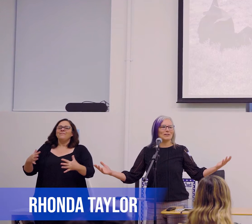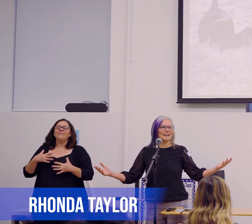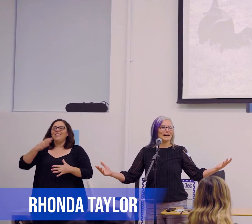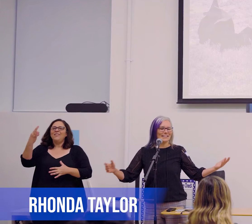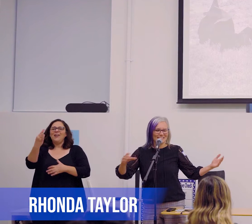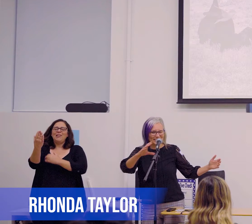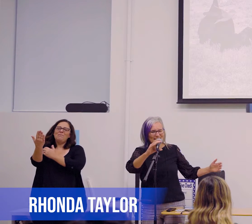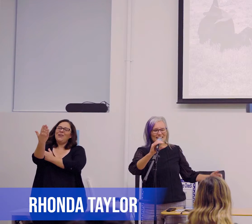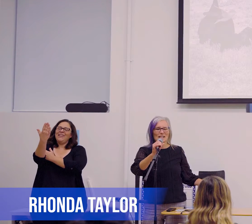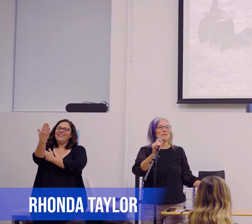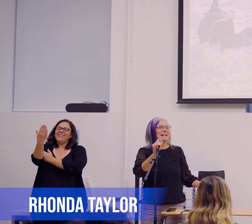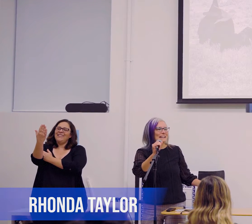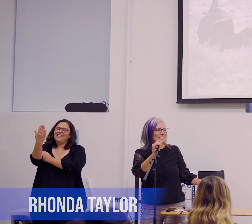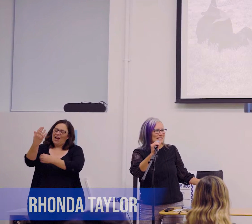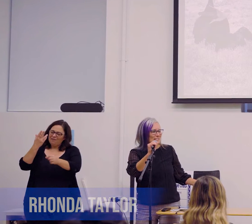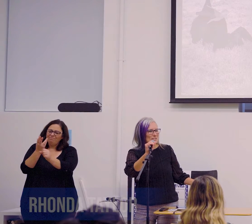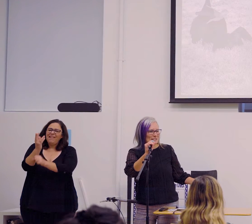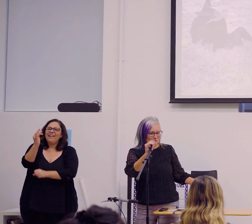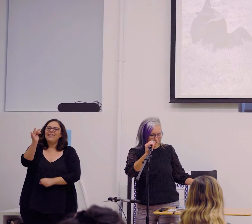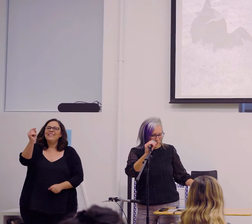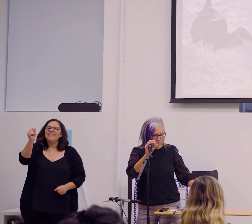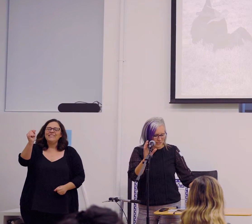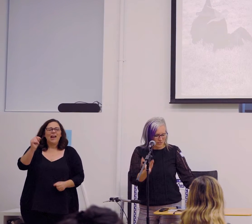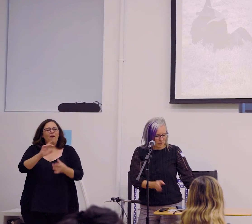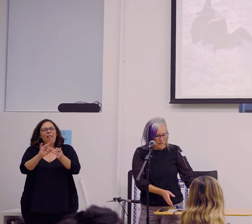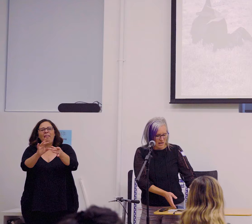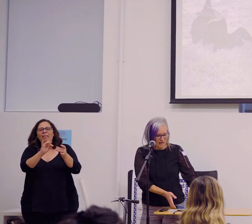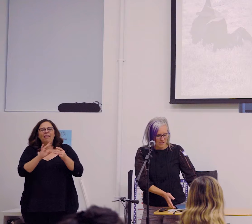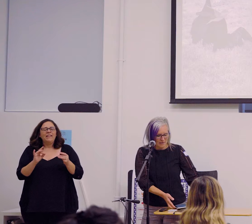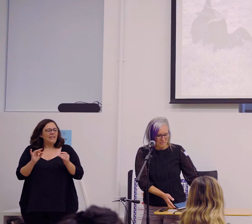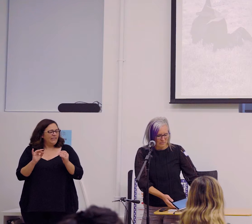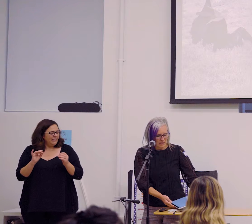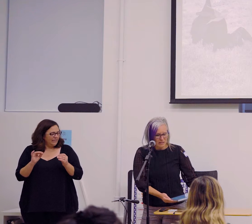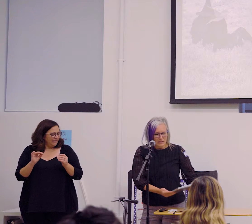Friday morning, I made it. I was telling a few people it took me